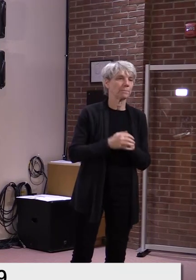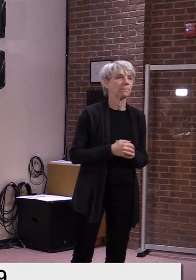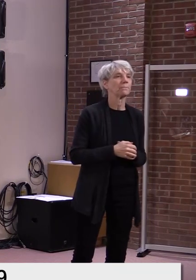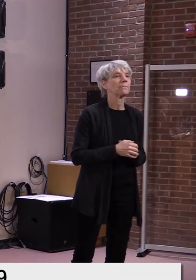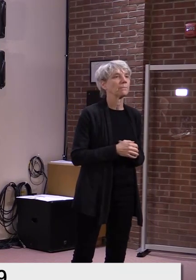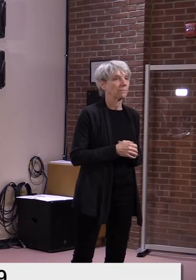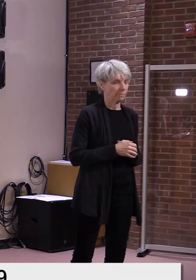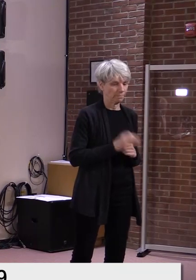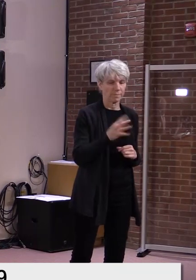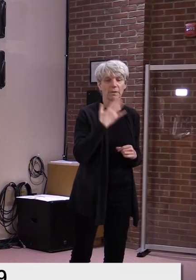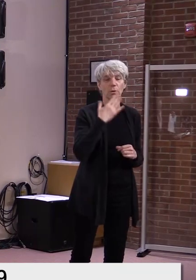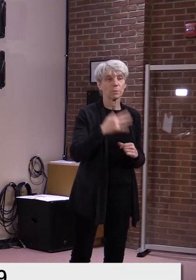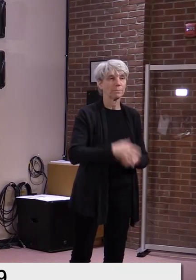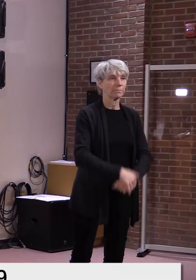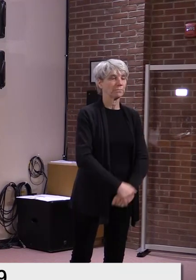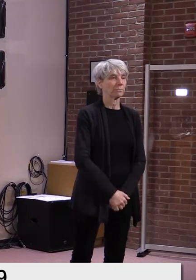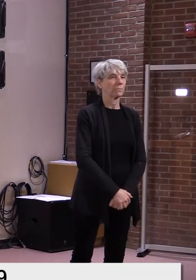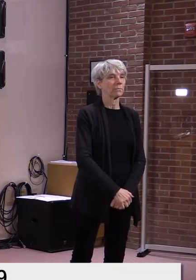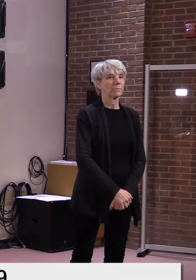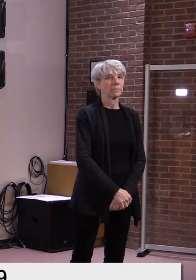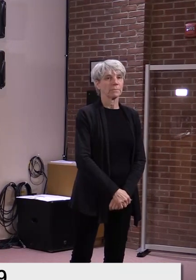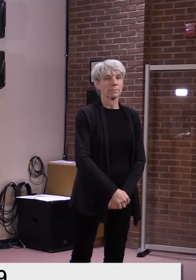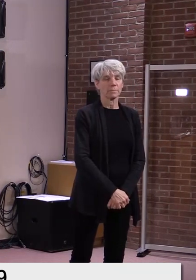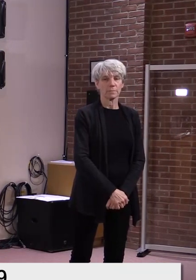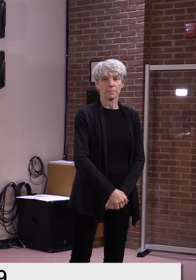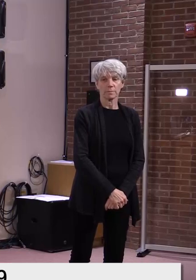Okay. All right, thank you very much.